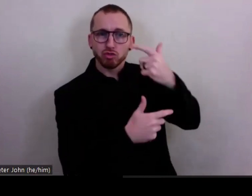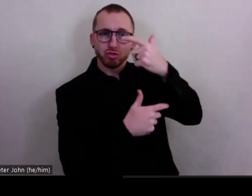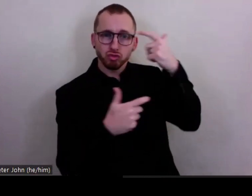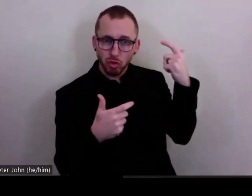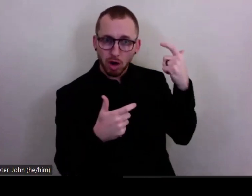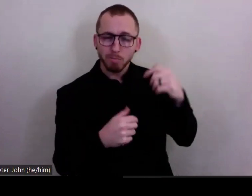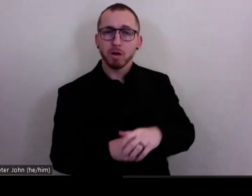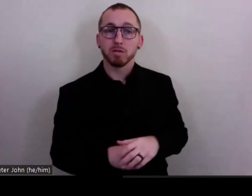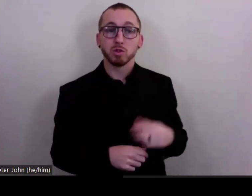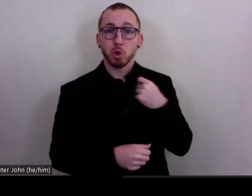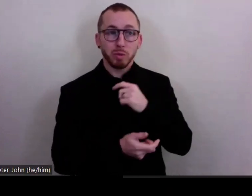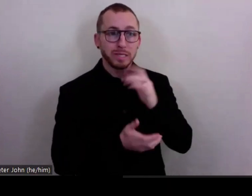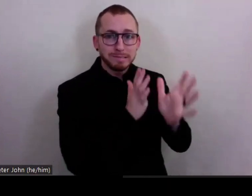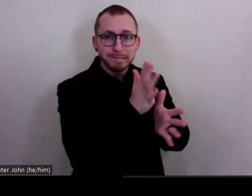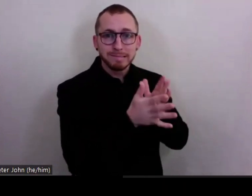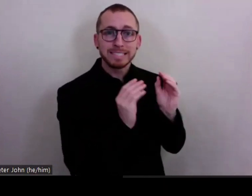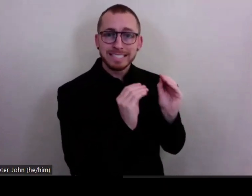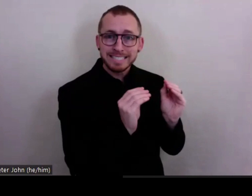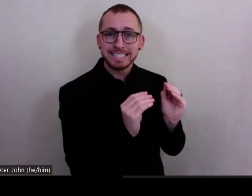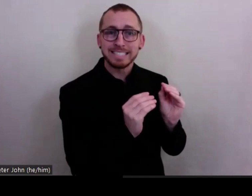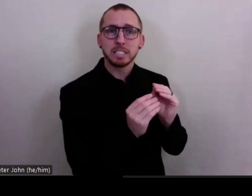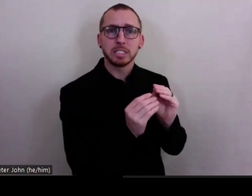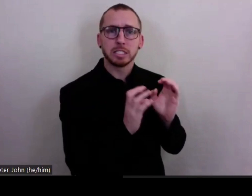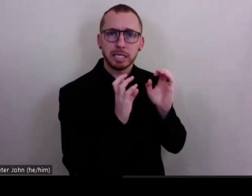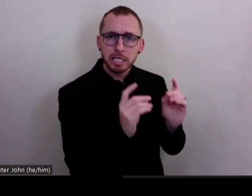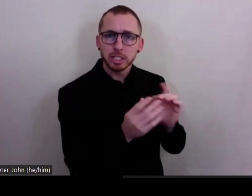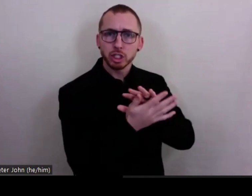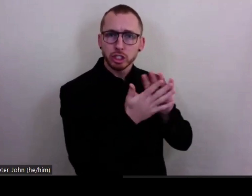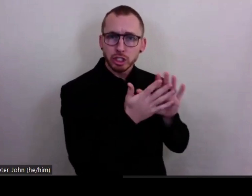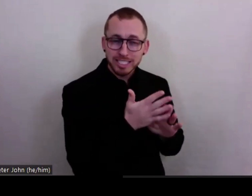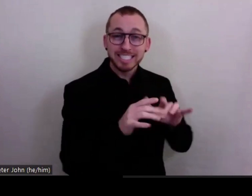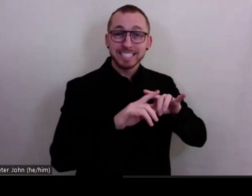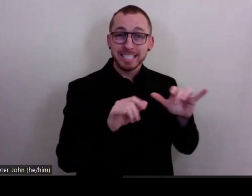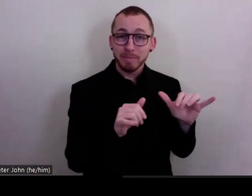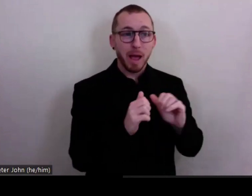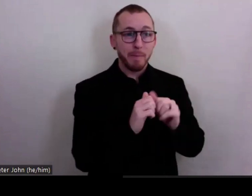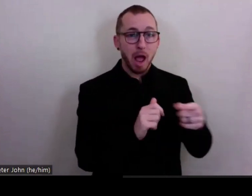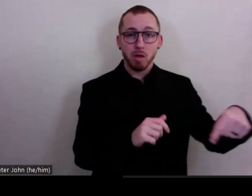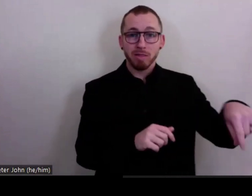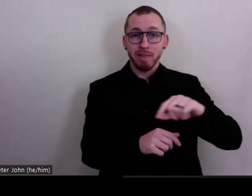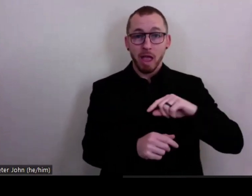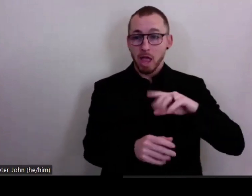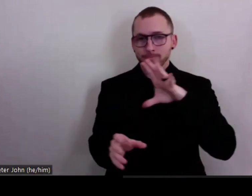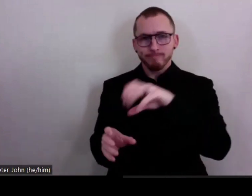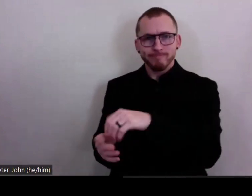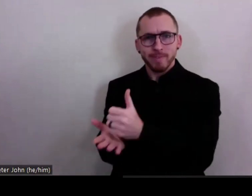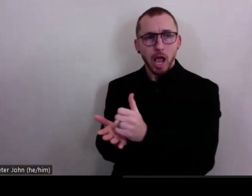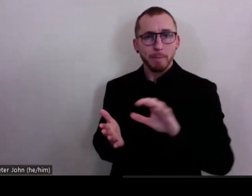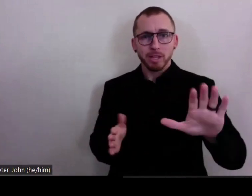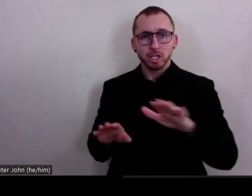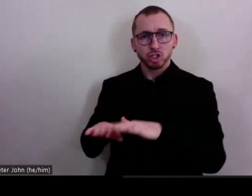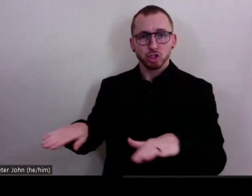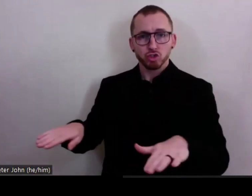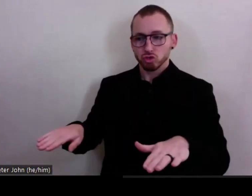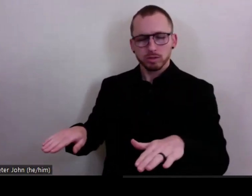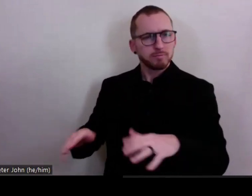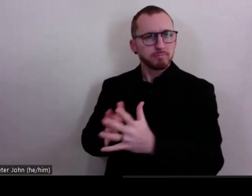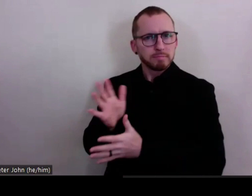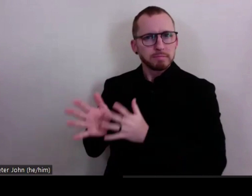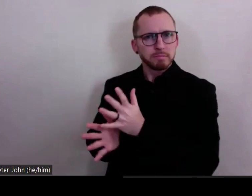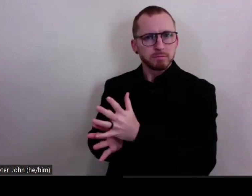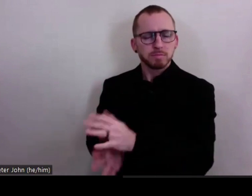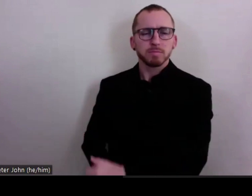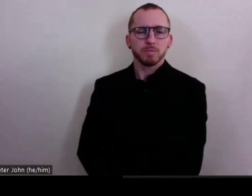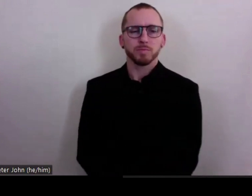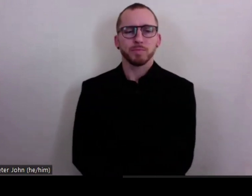as trying to educate them on how do they help their own child. And you know, there was a story